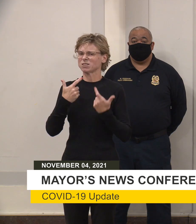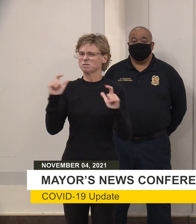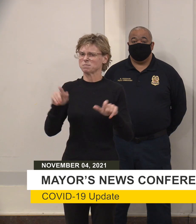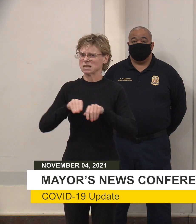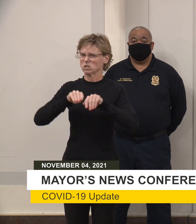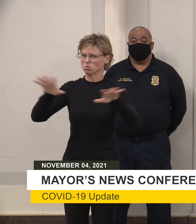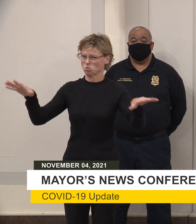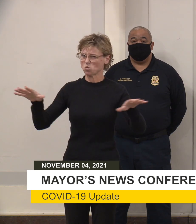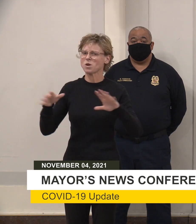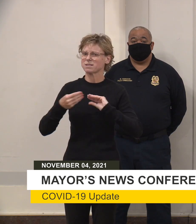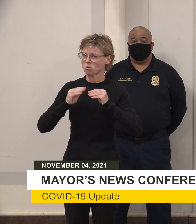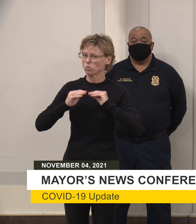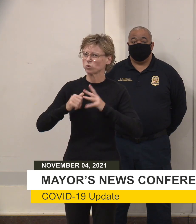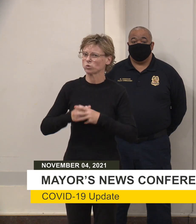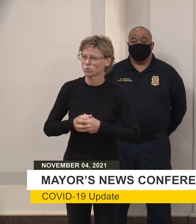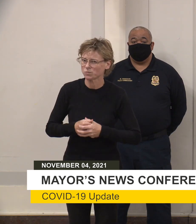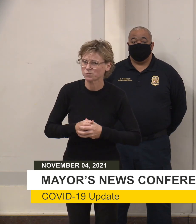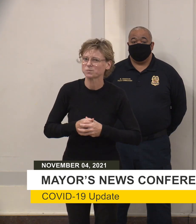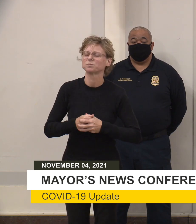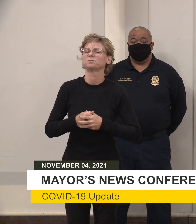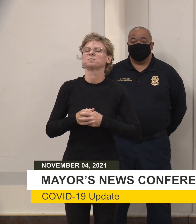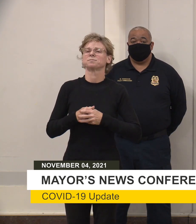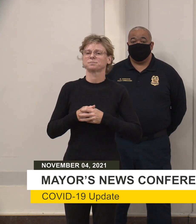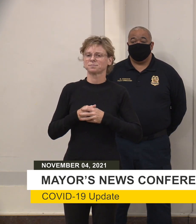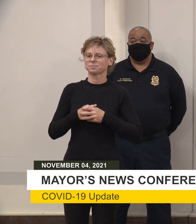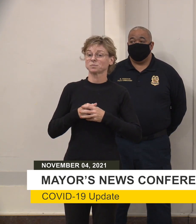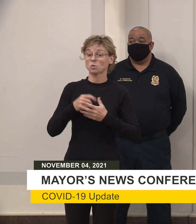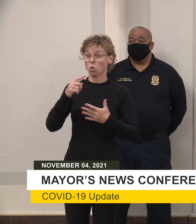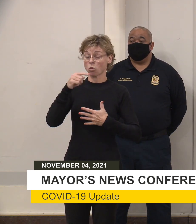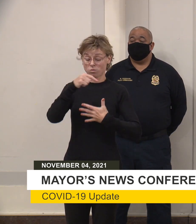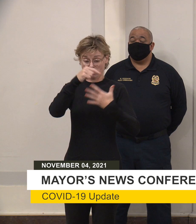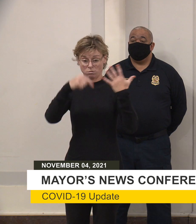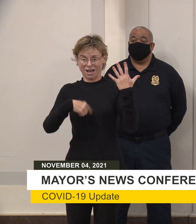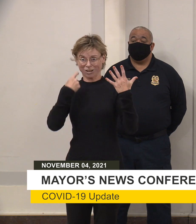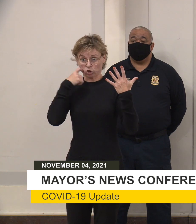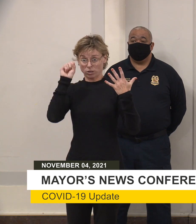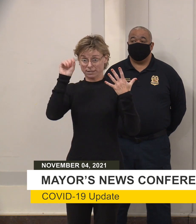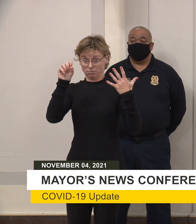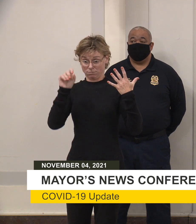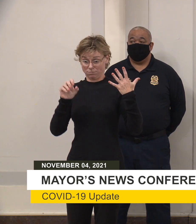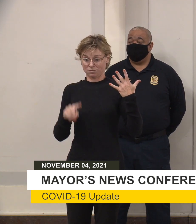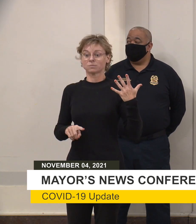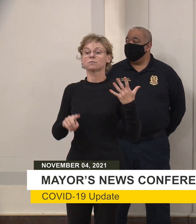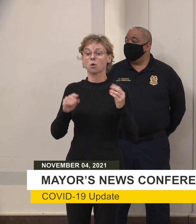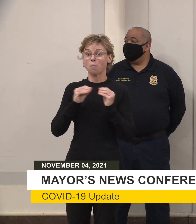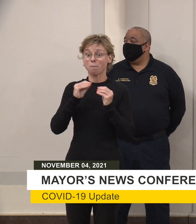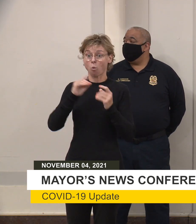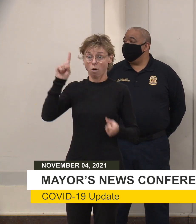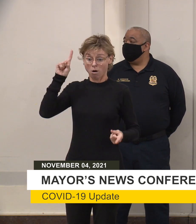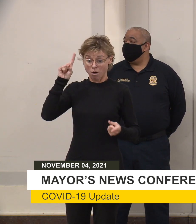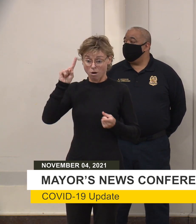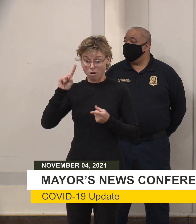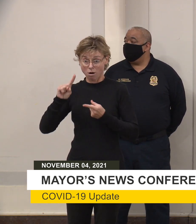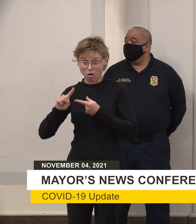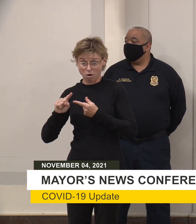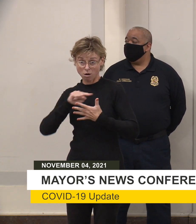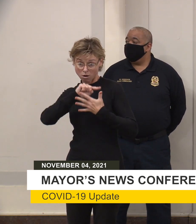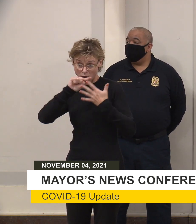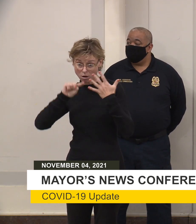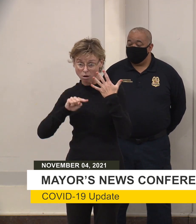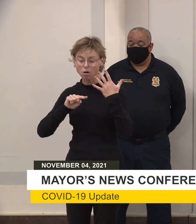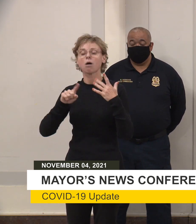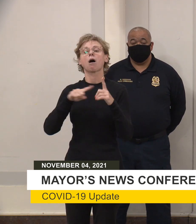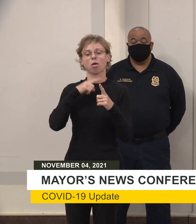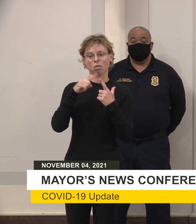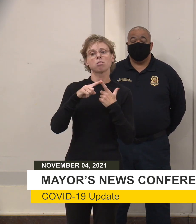More significant and sustained declines in the key metrics that I just outlined will help the city transfer